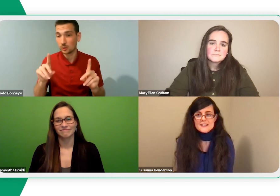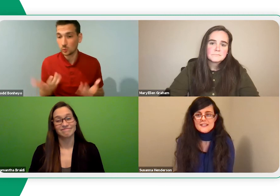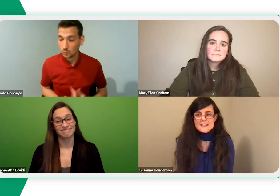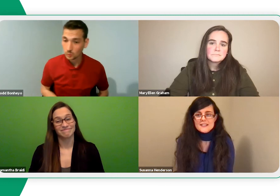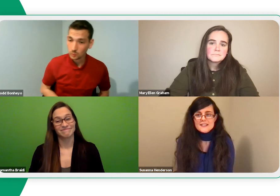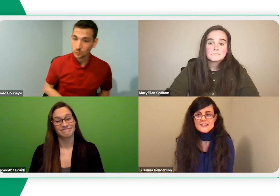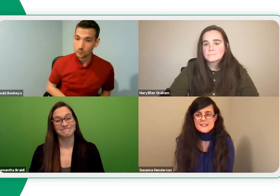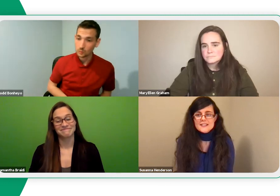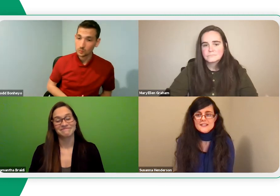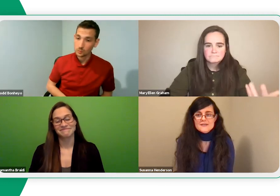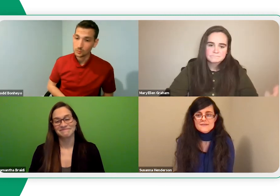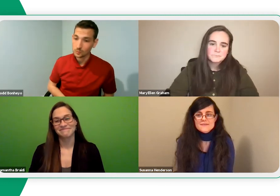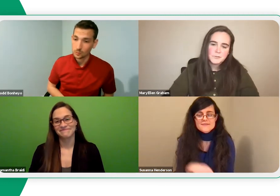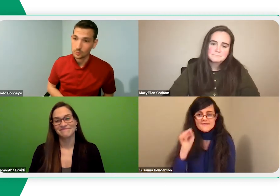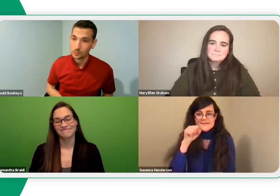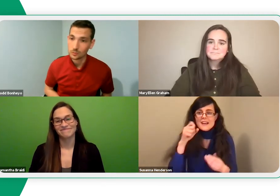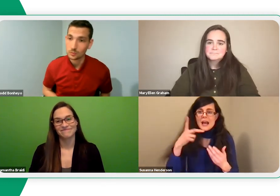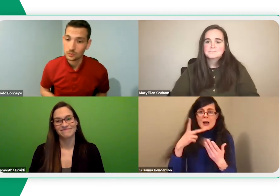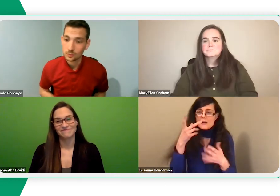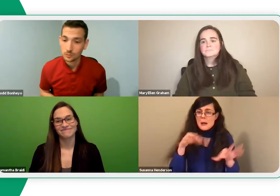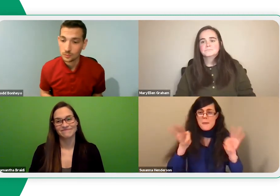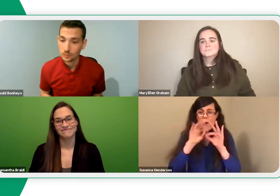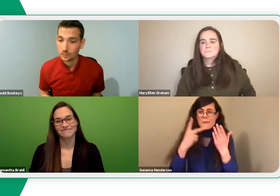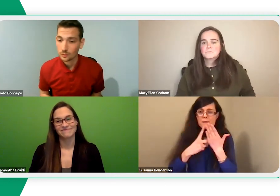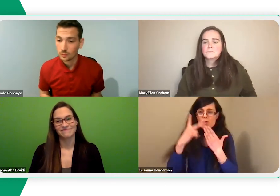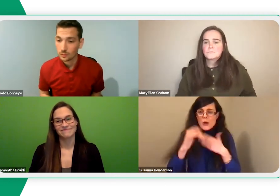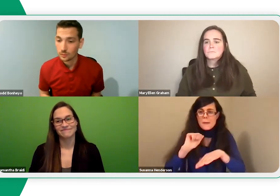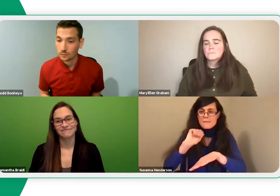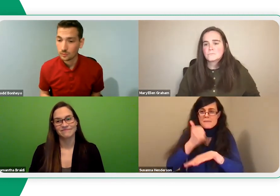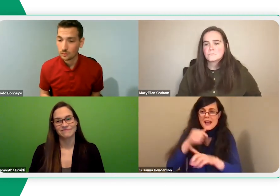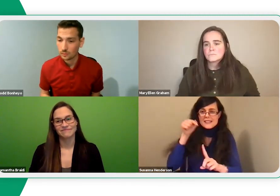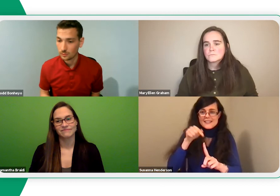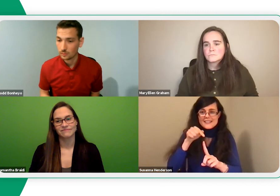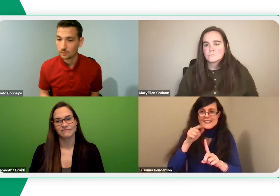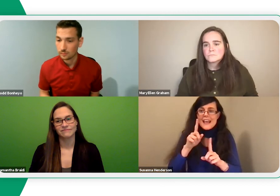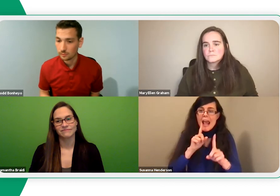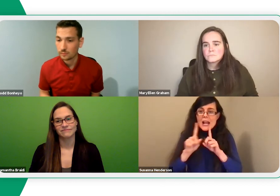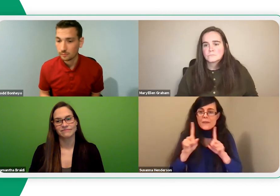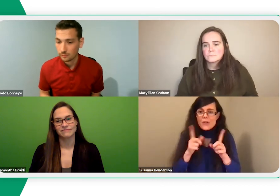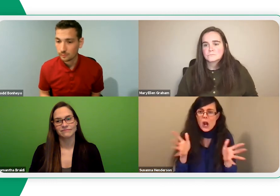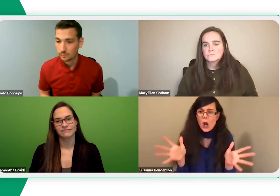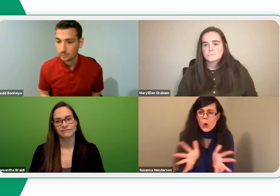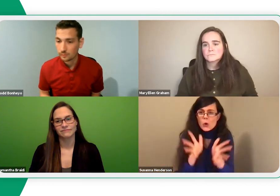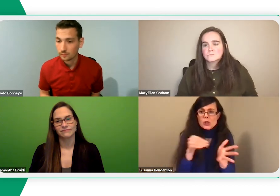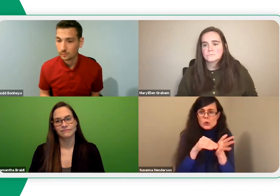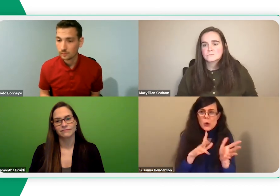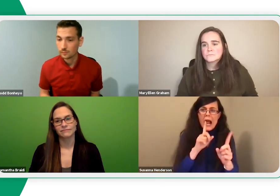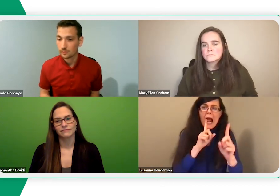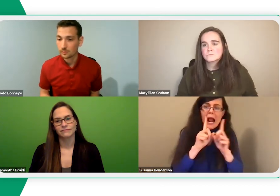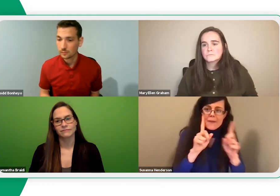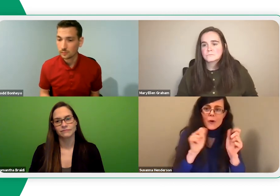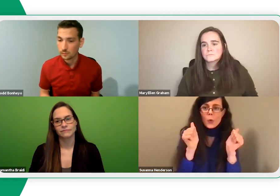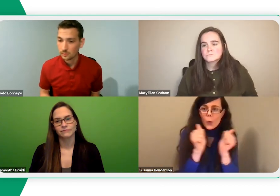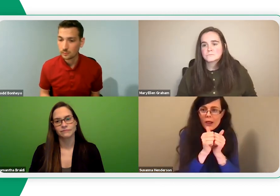English. But planting those seeds is something that could be very beneficial. This is Susanna. I think it depends on